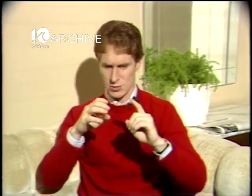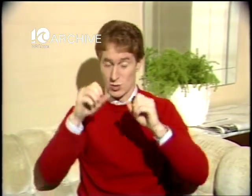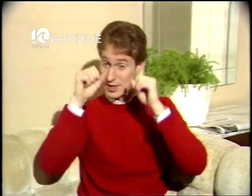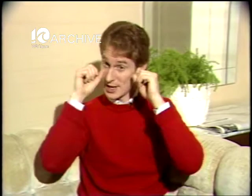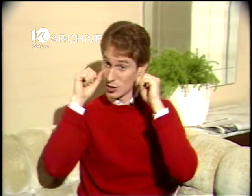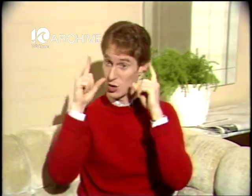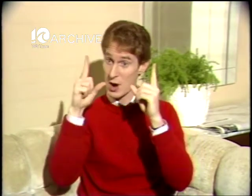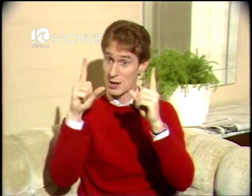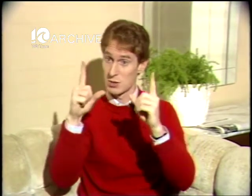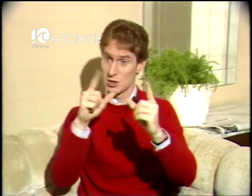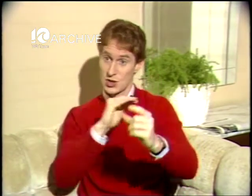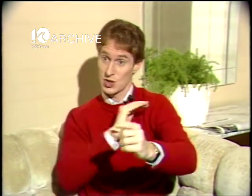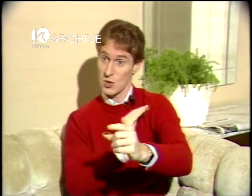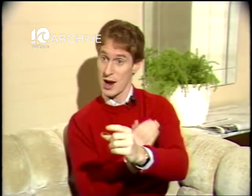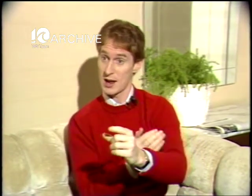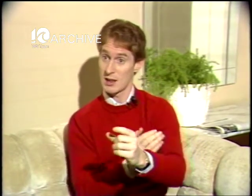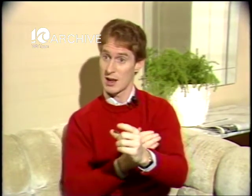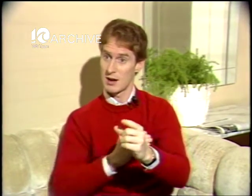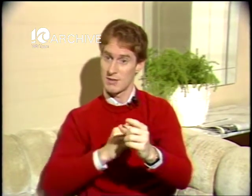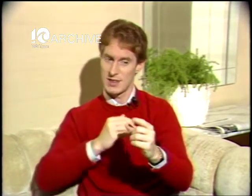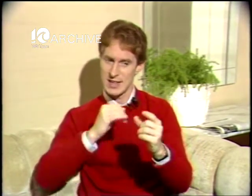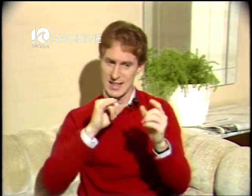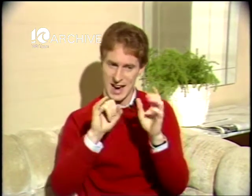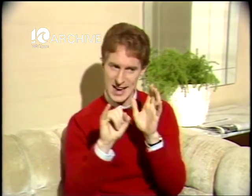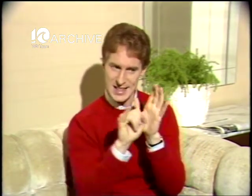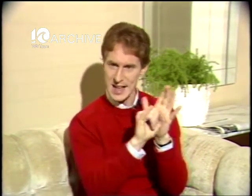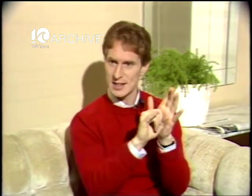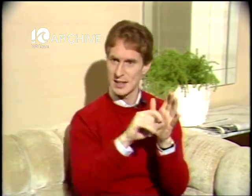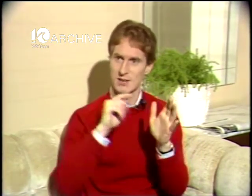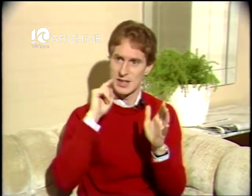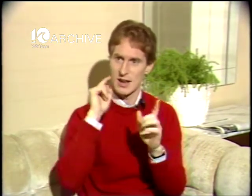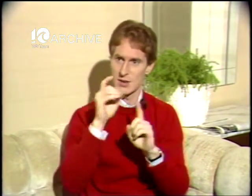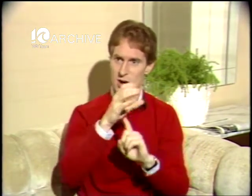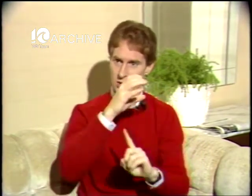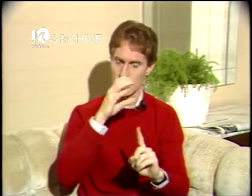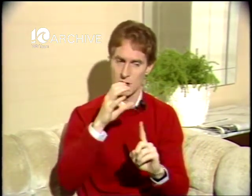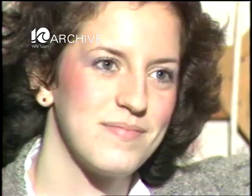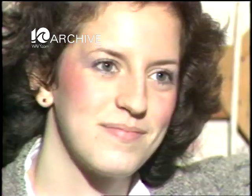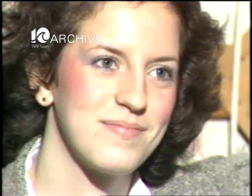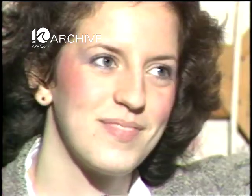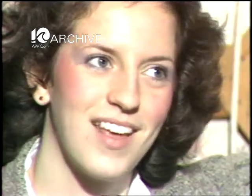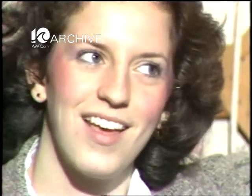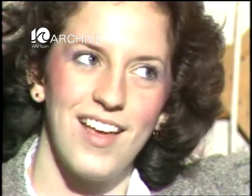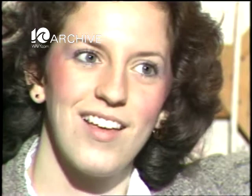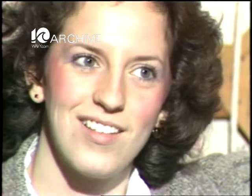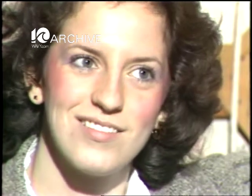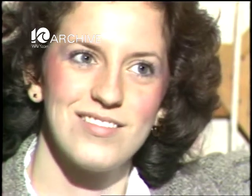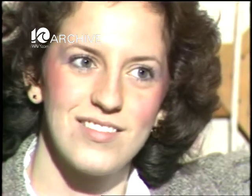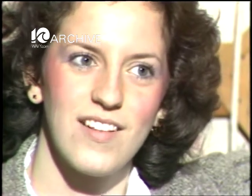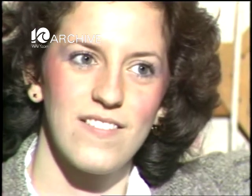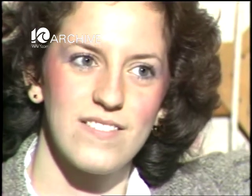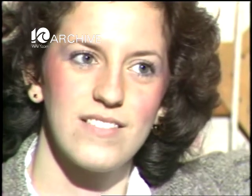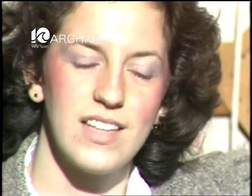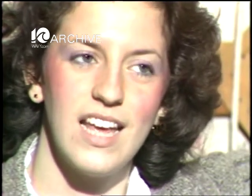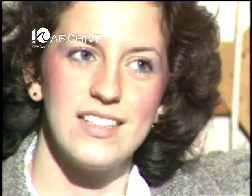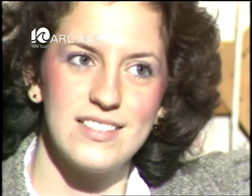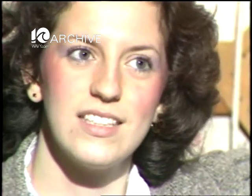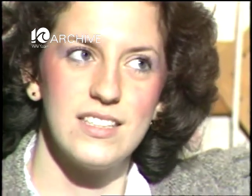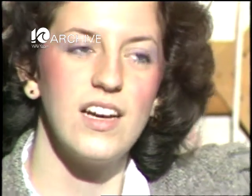really incredible strength of the identity of the deaf culture. Mary Beth Barber is partially deaf. In fact, she is currently